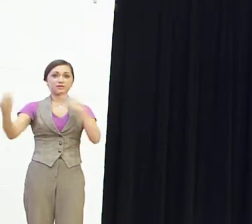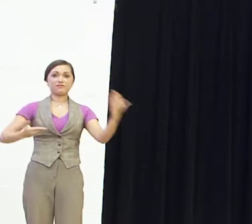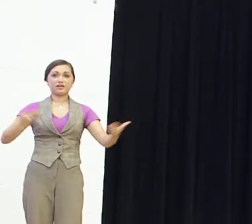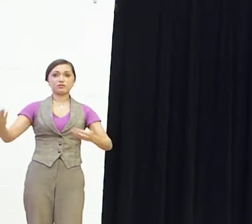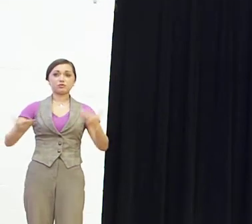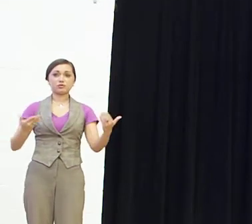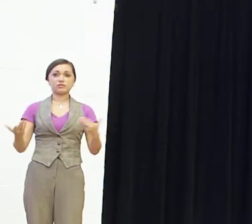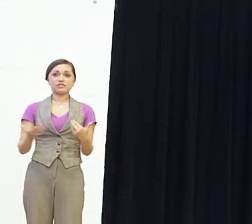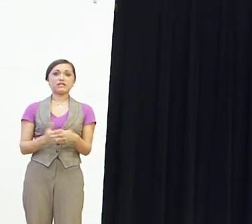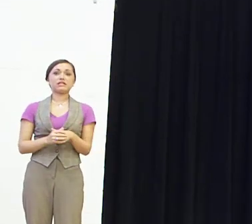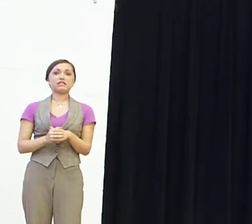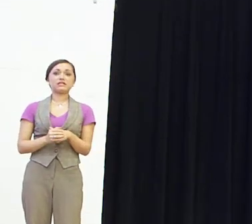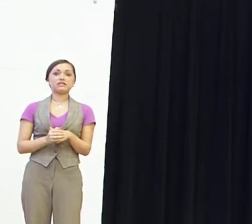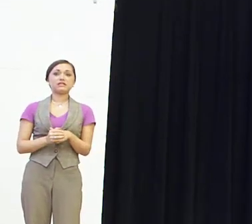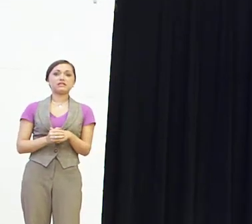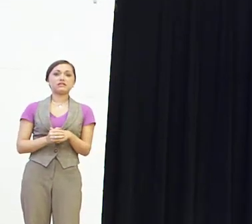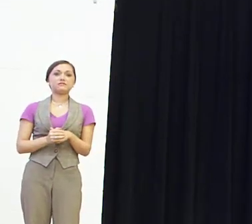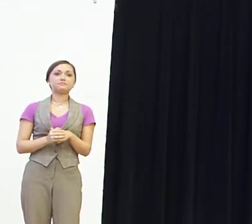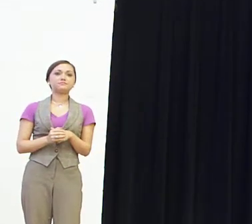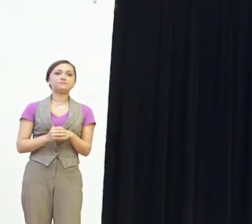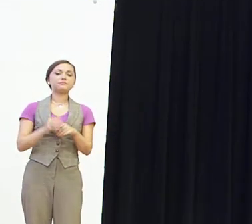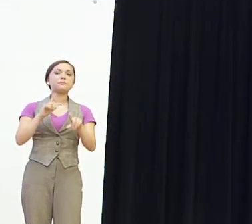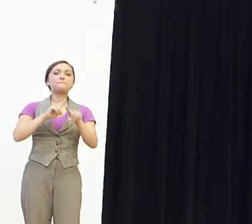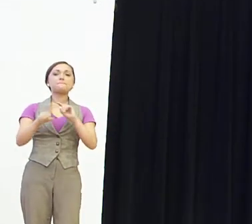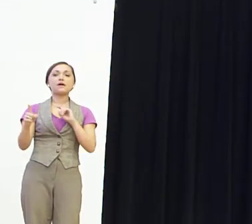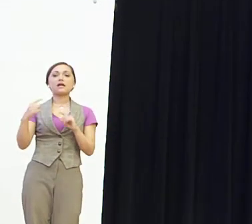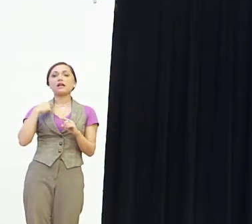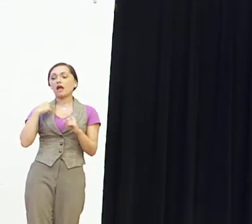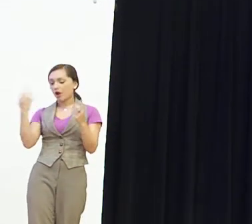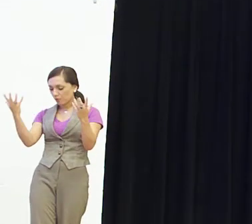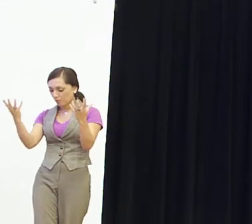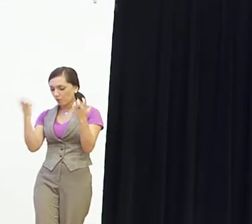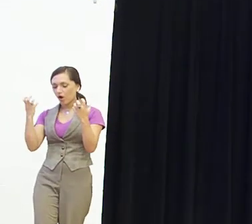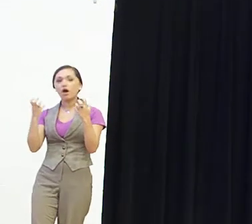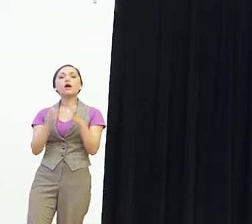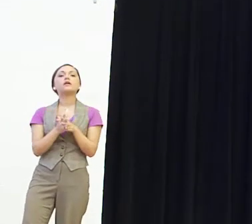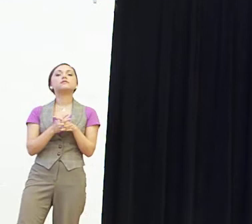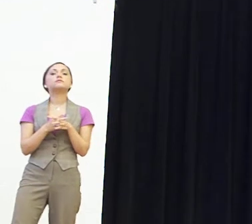audience. But I want to